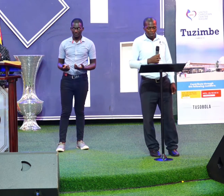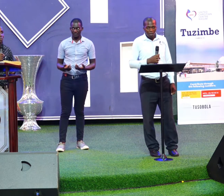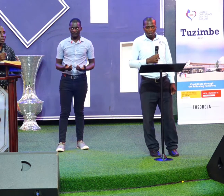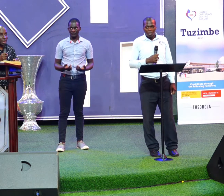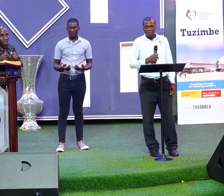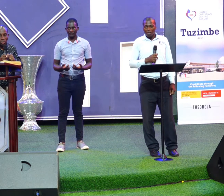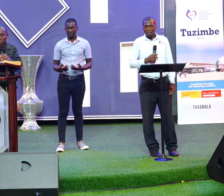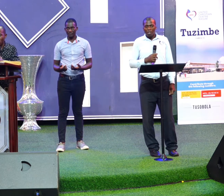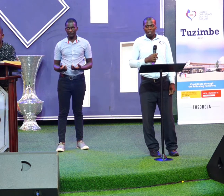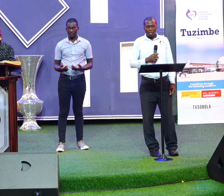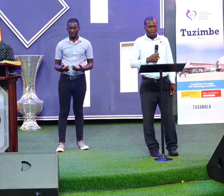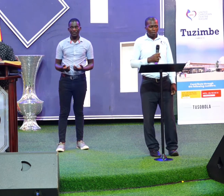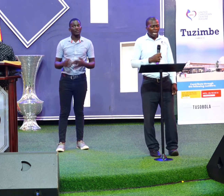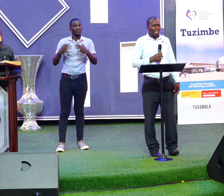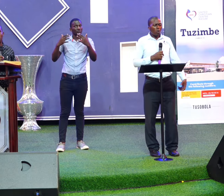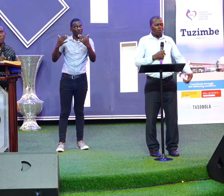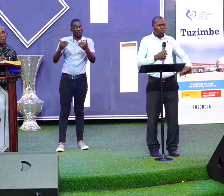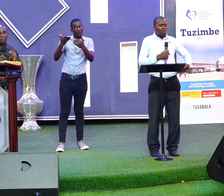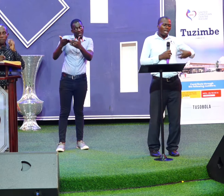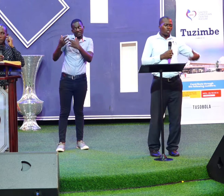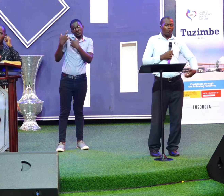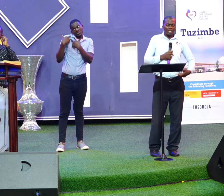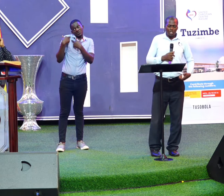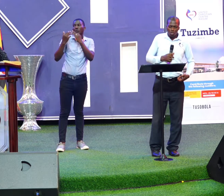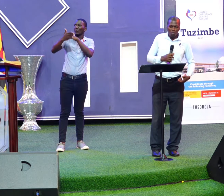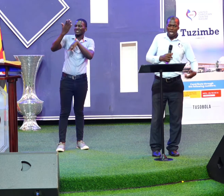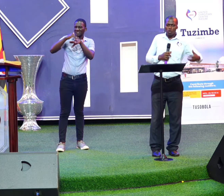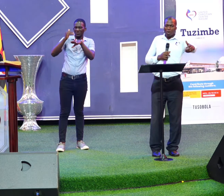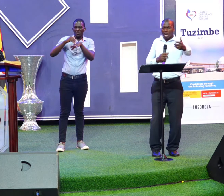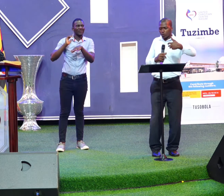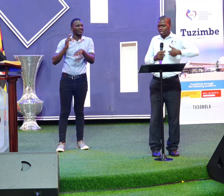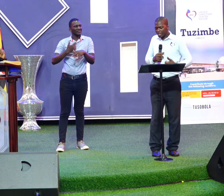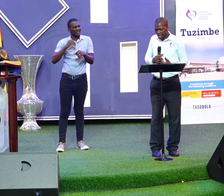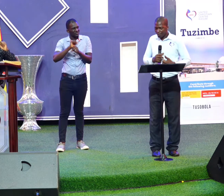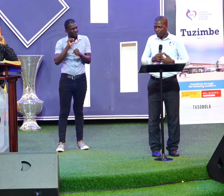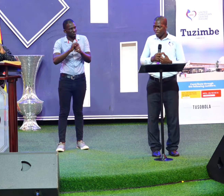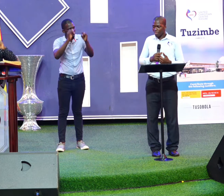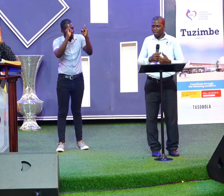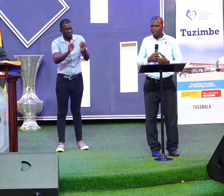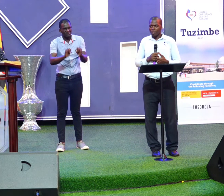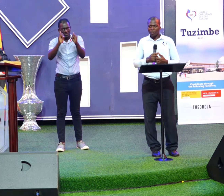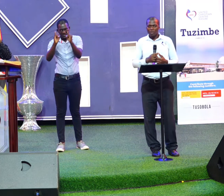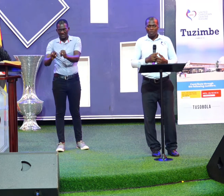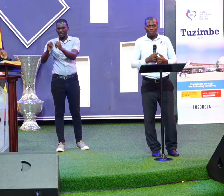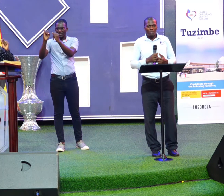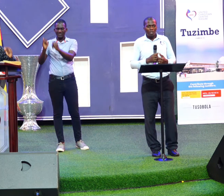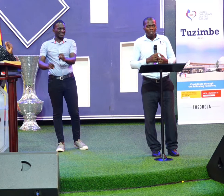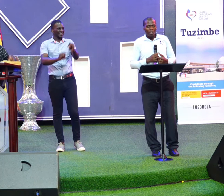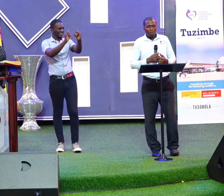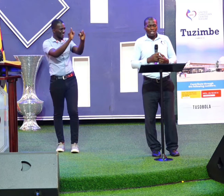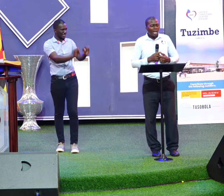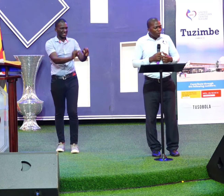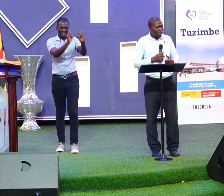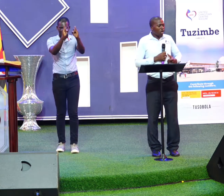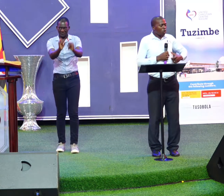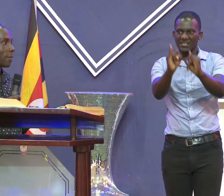personal responsibility that God is calling us to. Kakati waliwo obuvunanyizibwa oba sekinnoomu Katonda bw'atuyitira. I repeat, personal